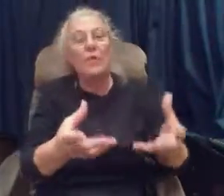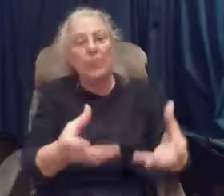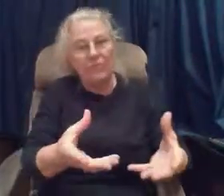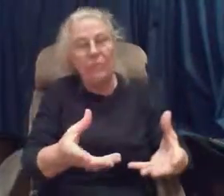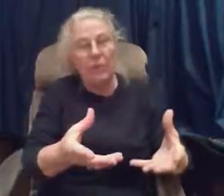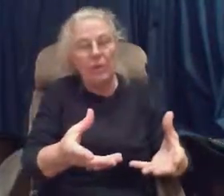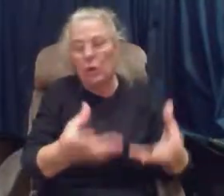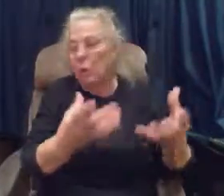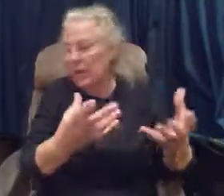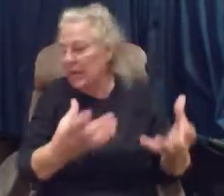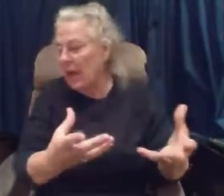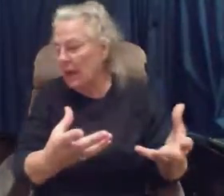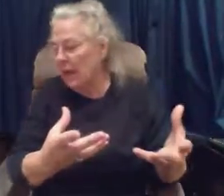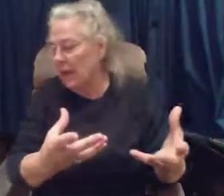have been familiar with Galilee.